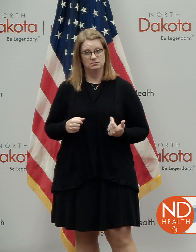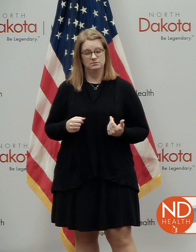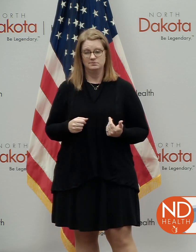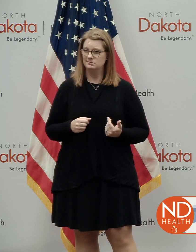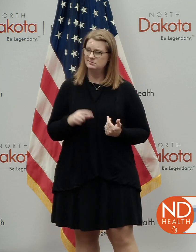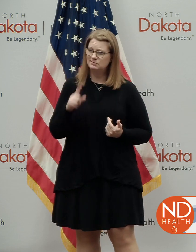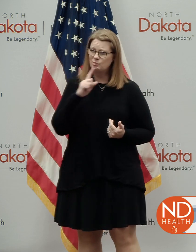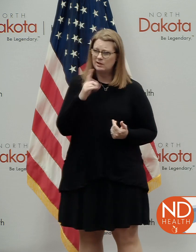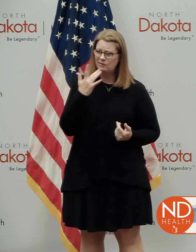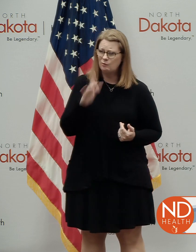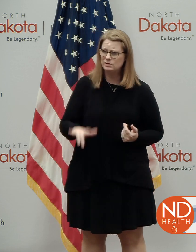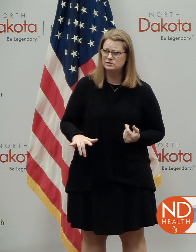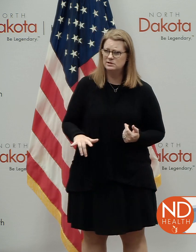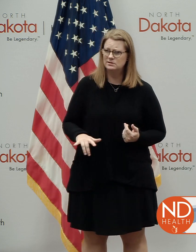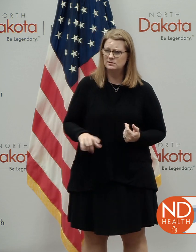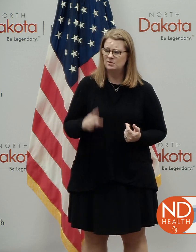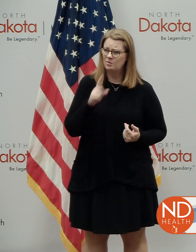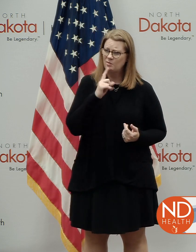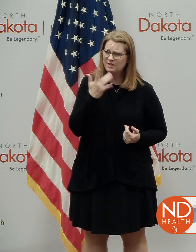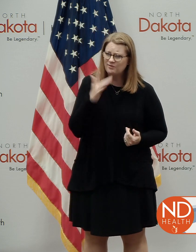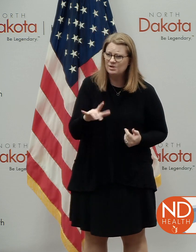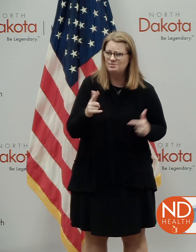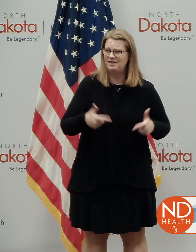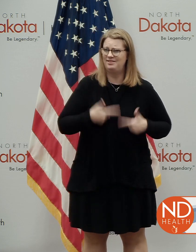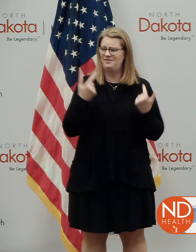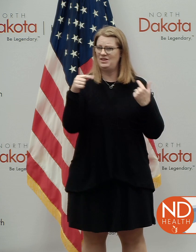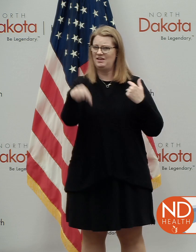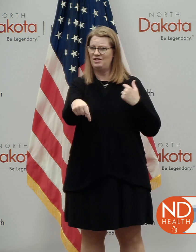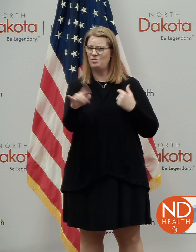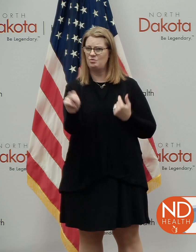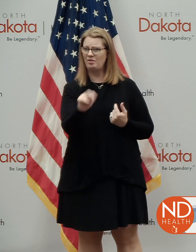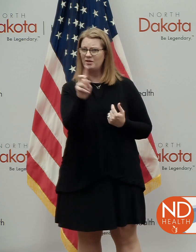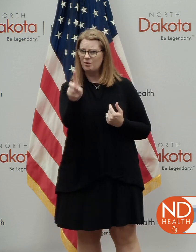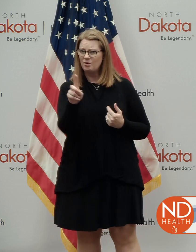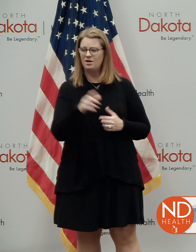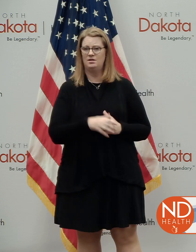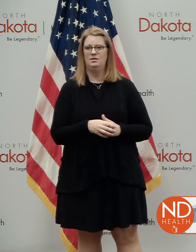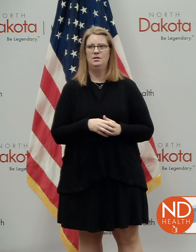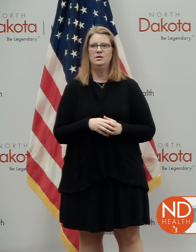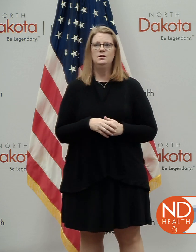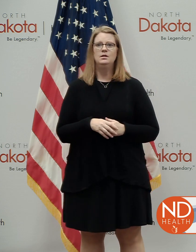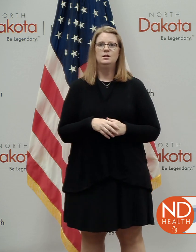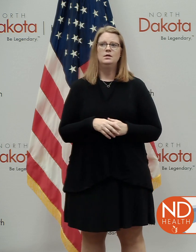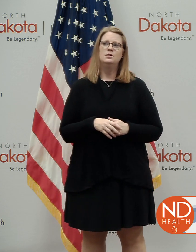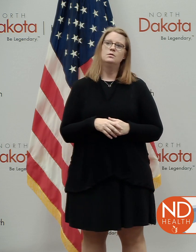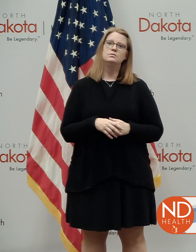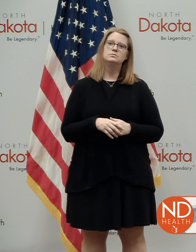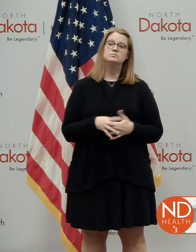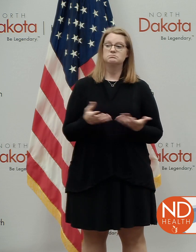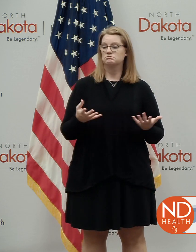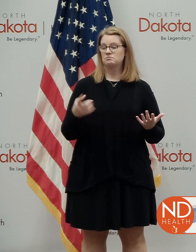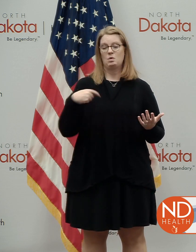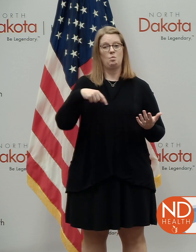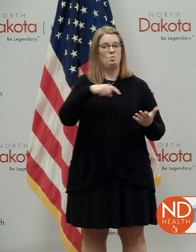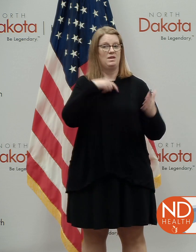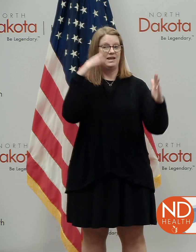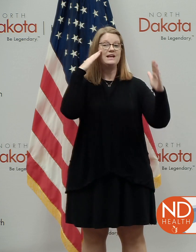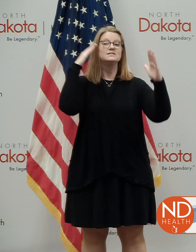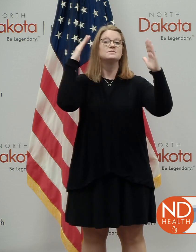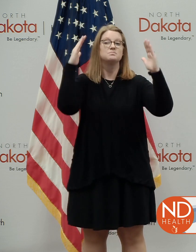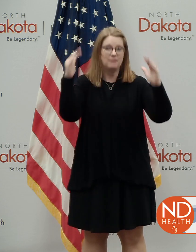fortunate we are to be living in this state. We've come to expect excellent health